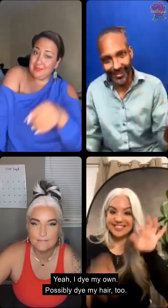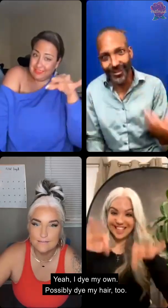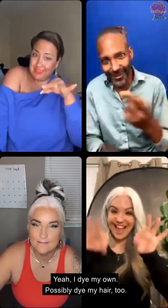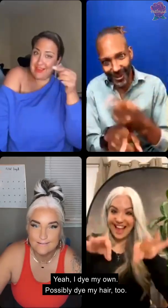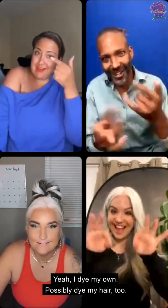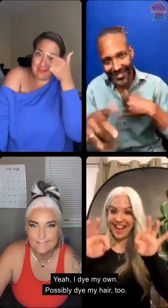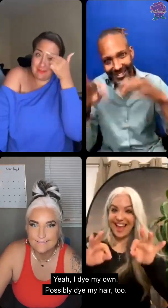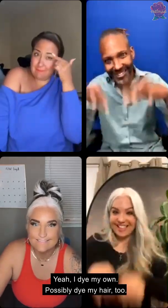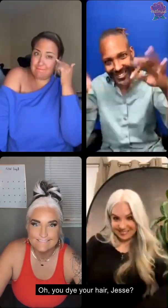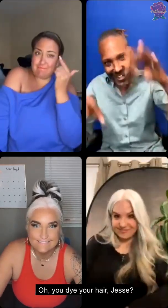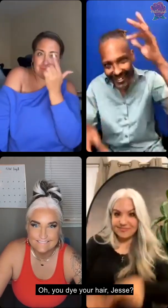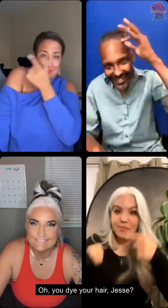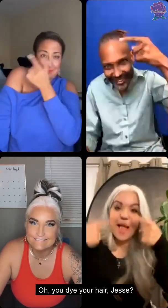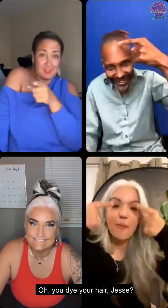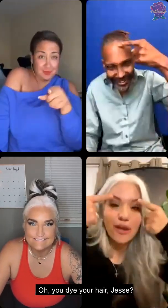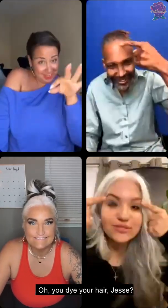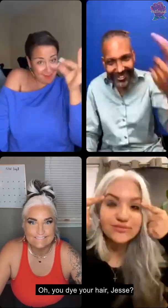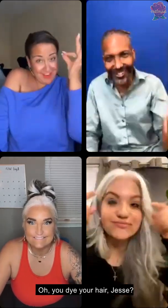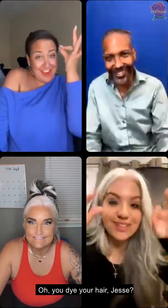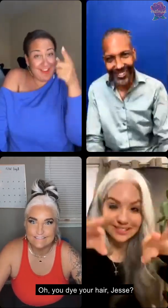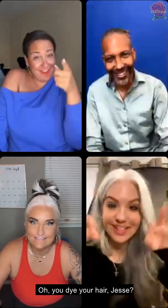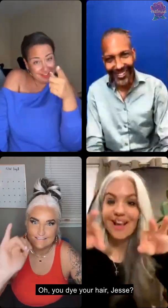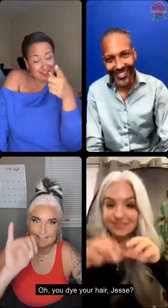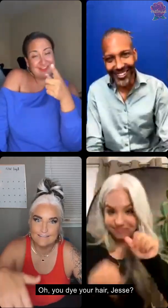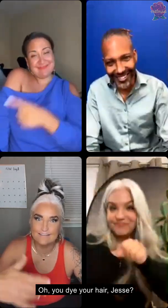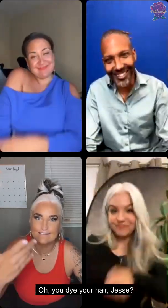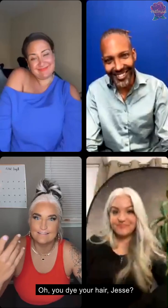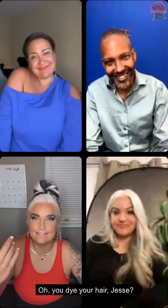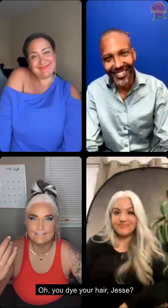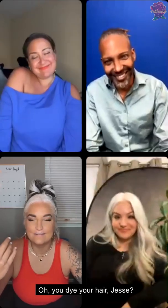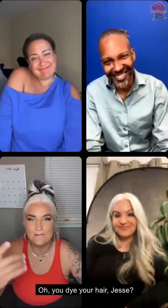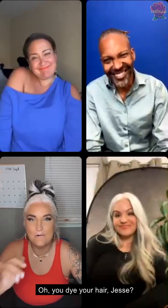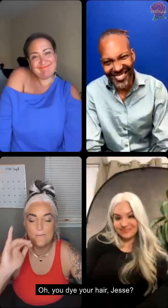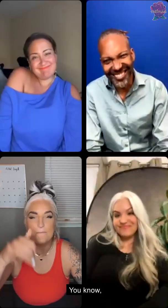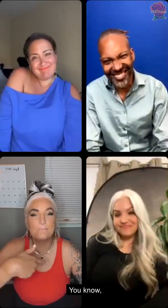dye my eyebrows. And I dye my hair too. Oh, you dye your hair, Jesse?